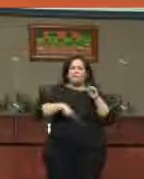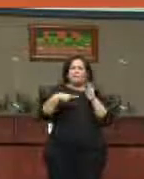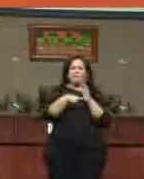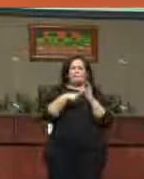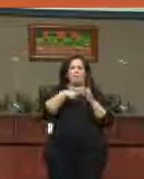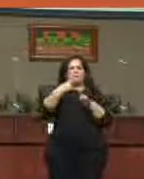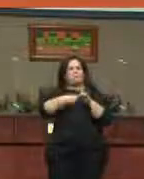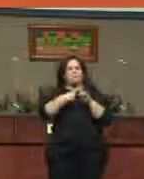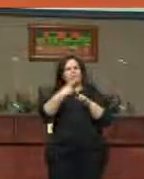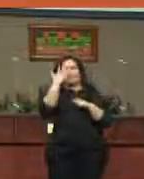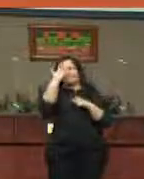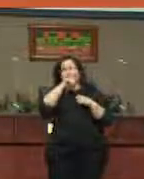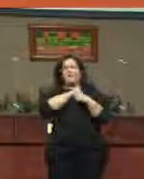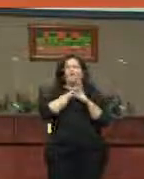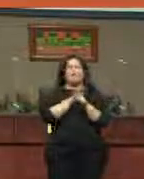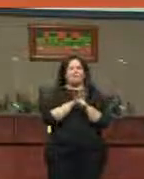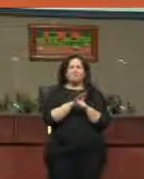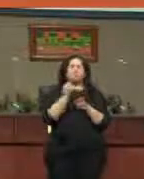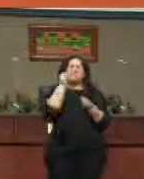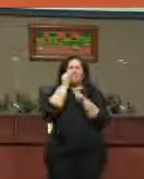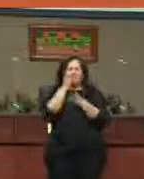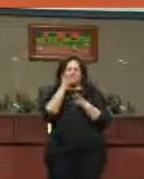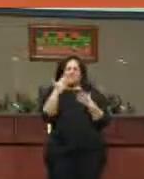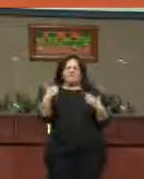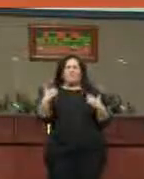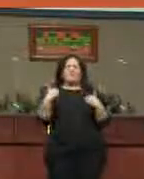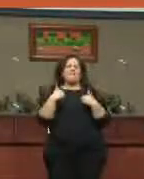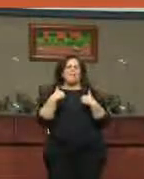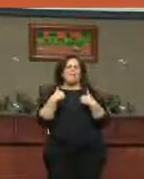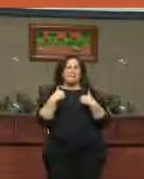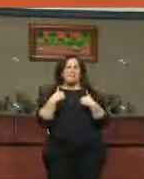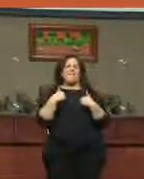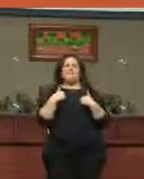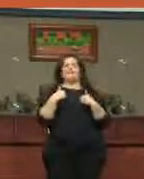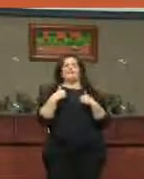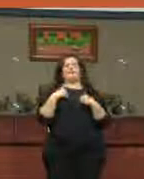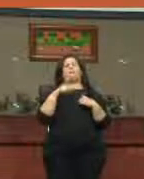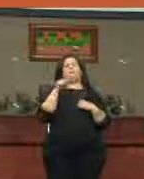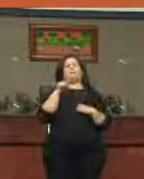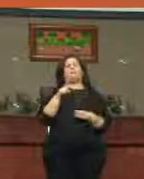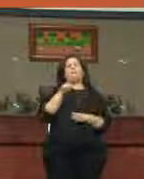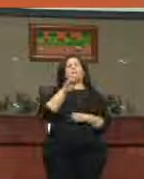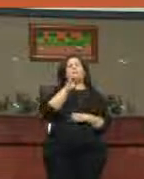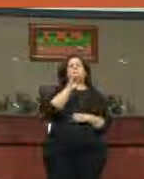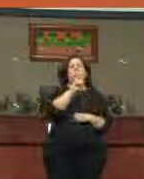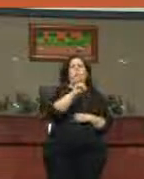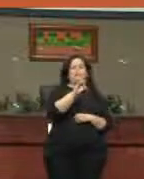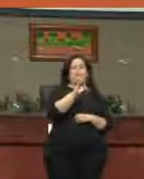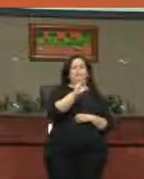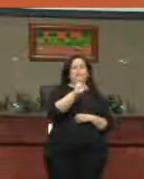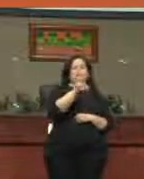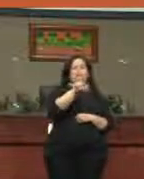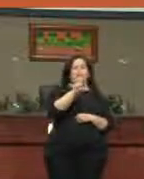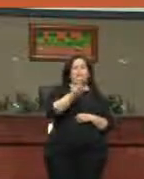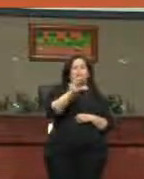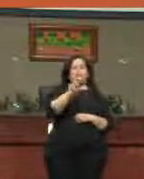residents. You can find information about the COVID-19 eviction diversion program by going to our website,